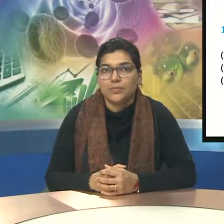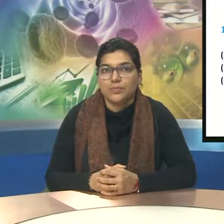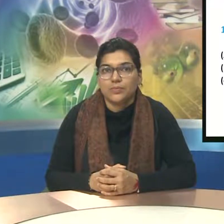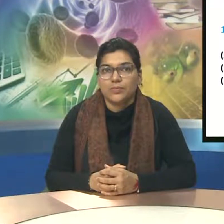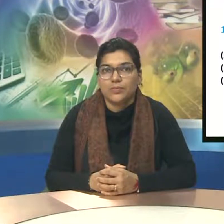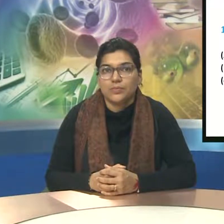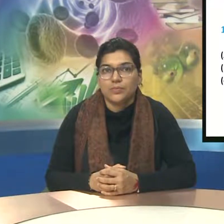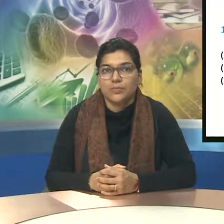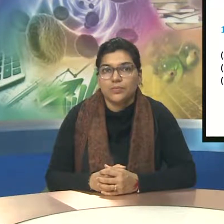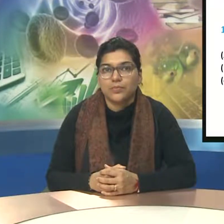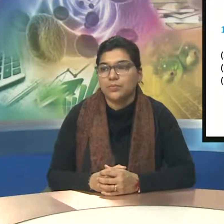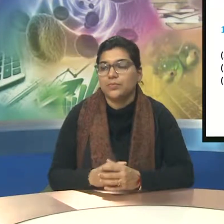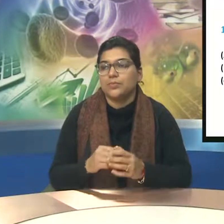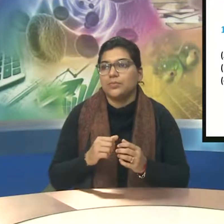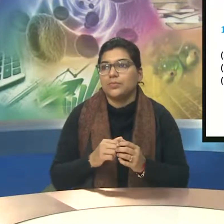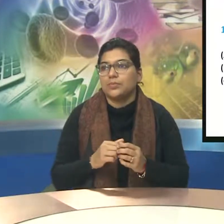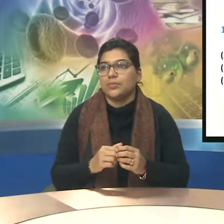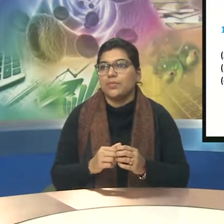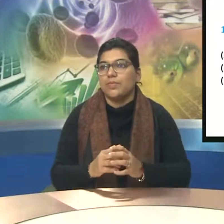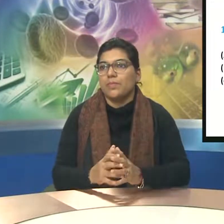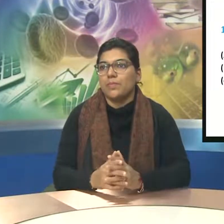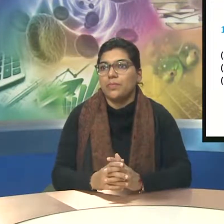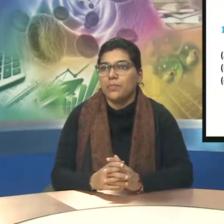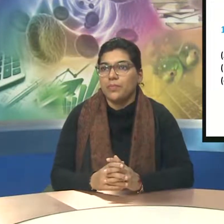Whatever you think, please write in chat box.